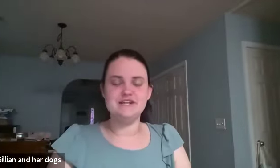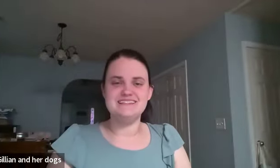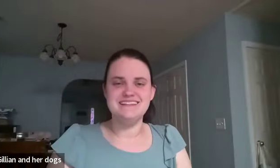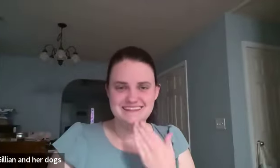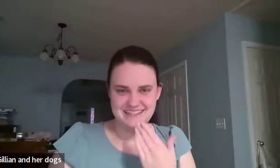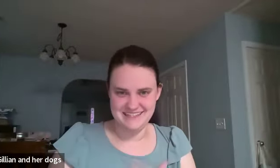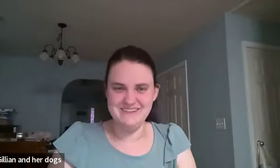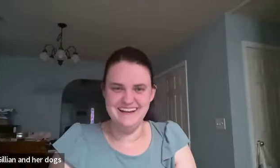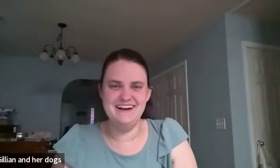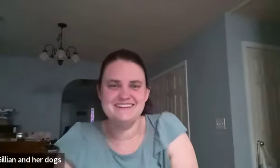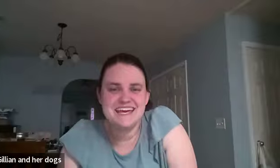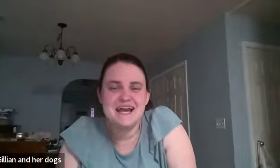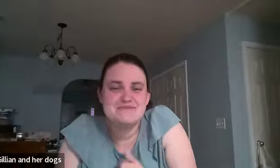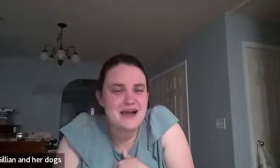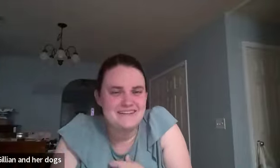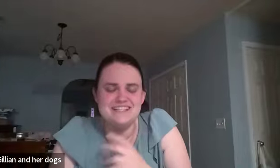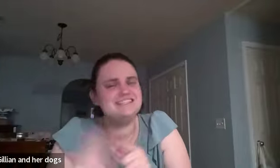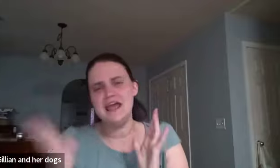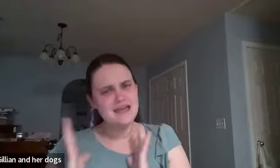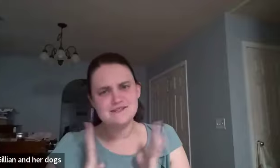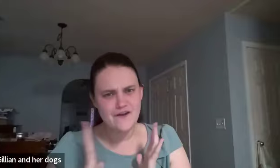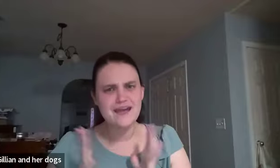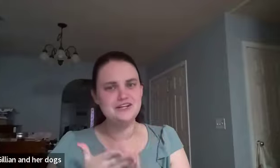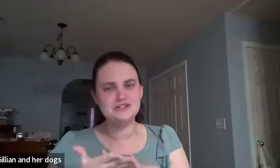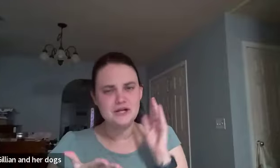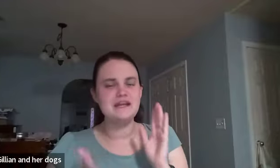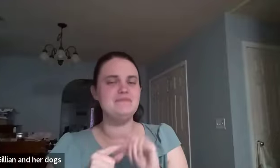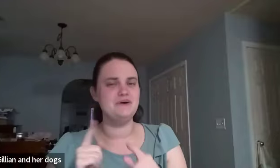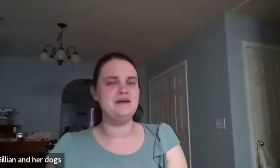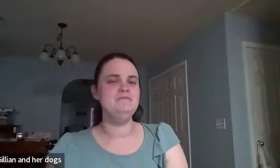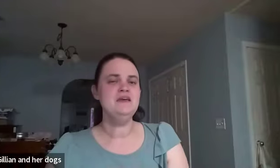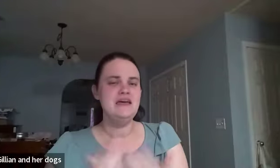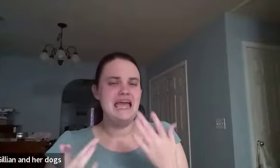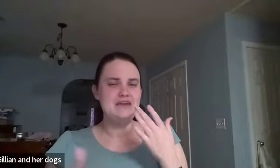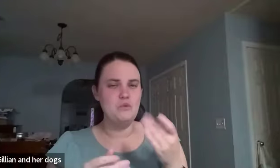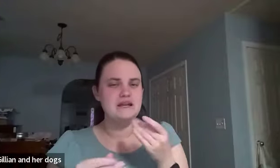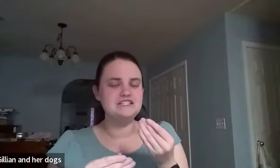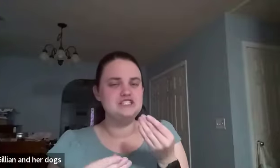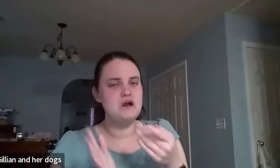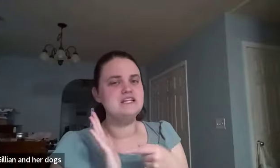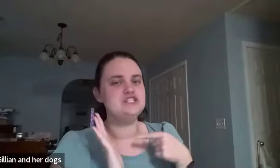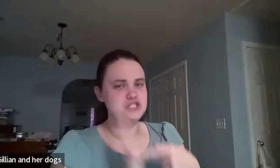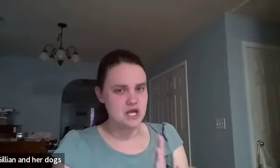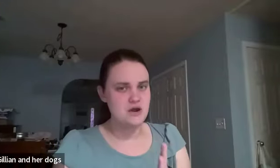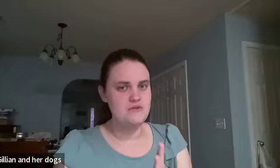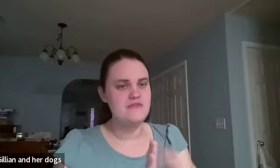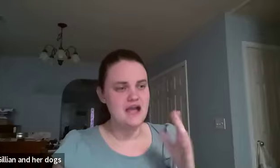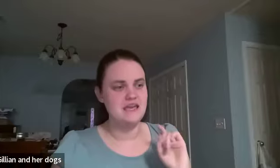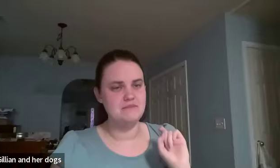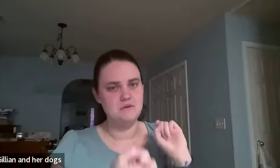she goes, "Thank you." And I was like, "I'm sorry." She's like, "It's fine, you're learning." But she wanted to show that that can be